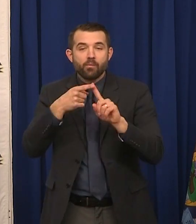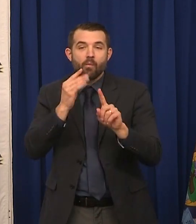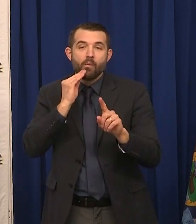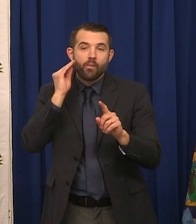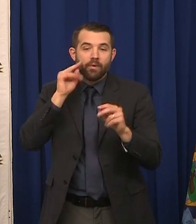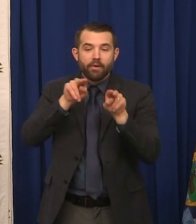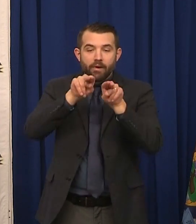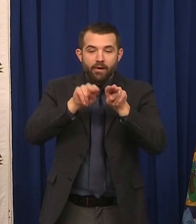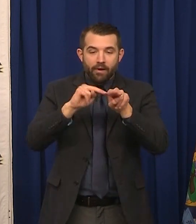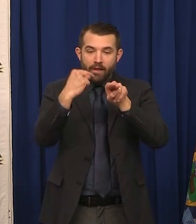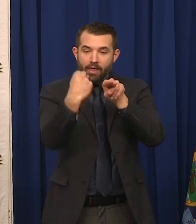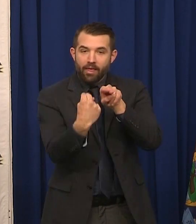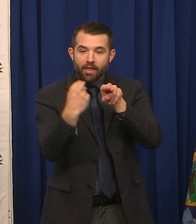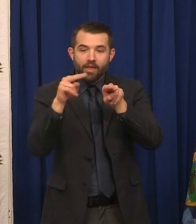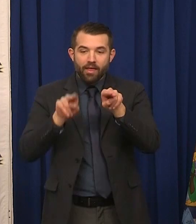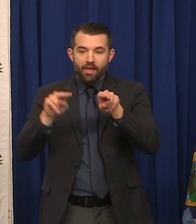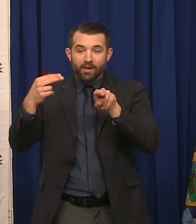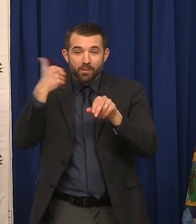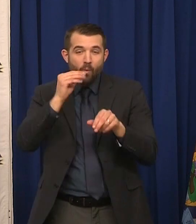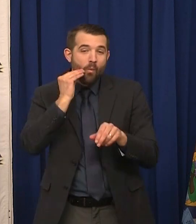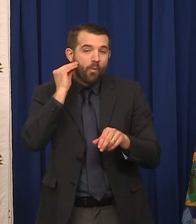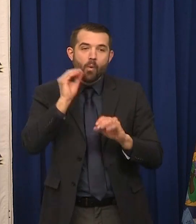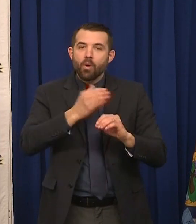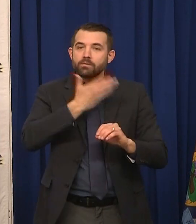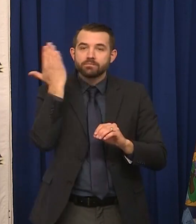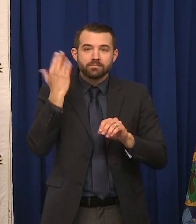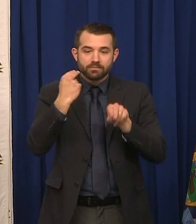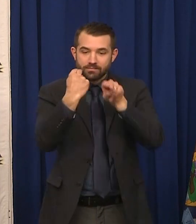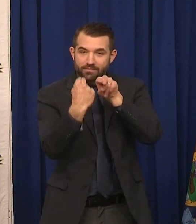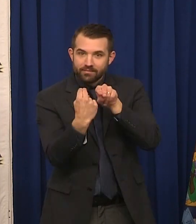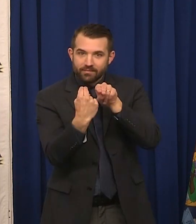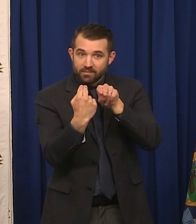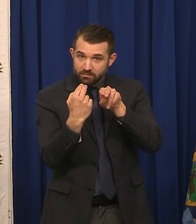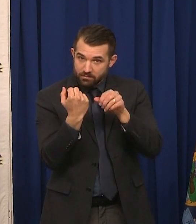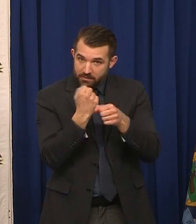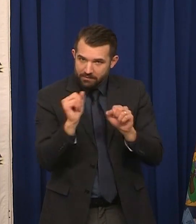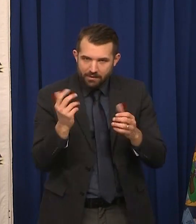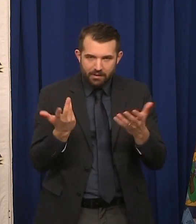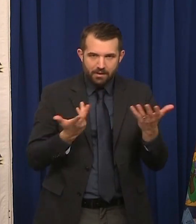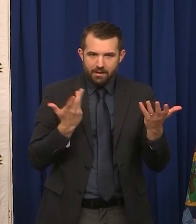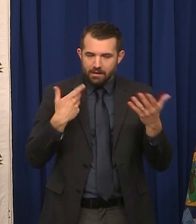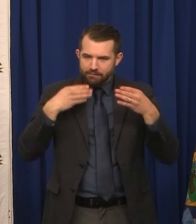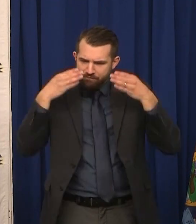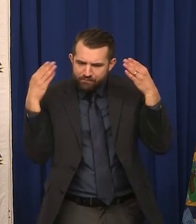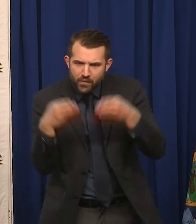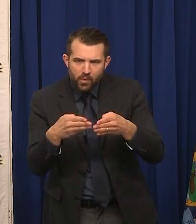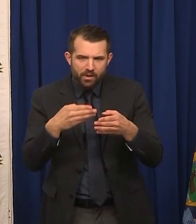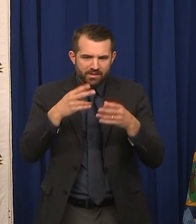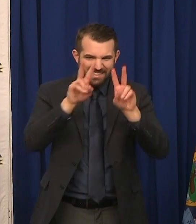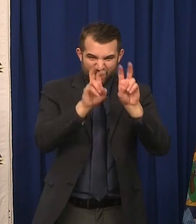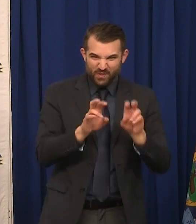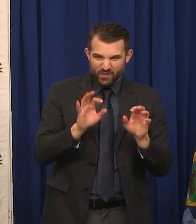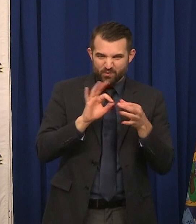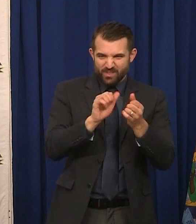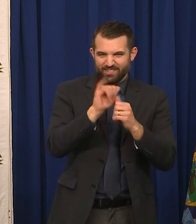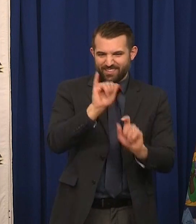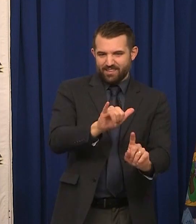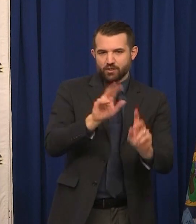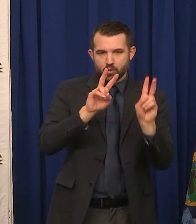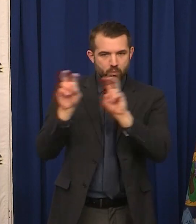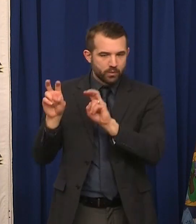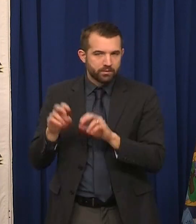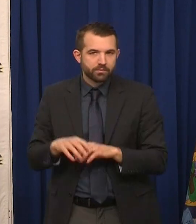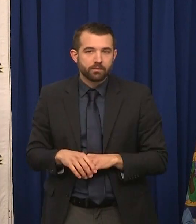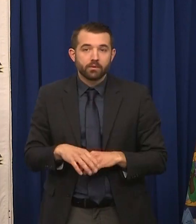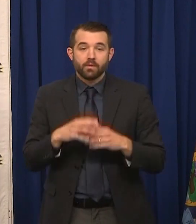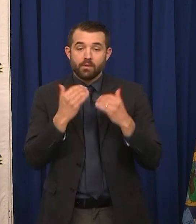congregate settings are a concern for us. And so, Steve, right now, there are all told in the